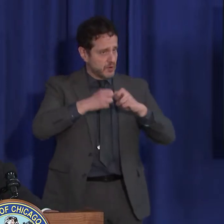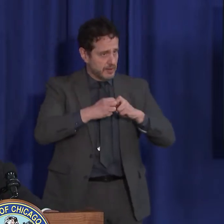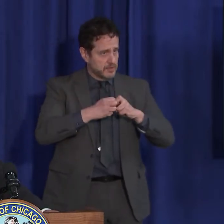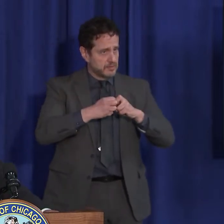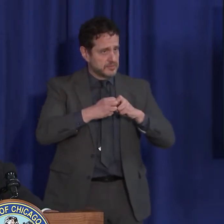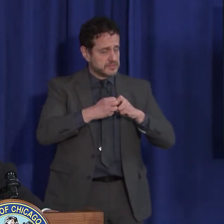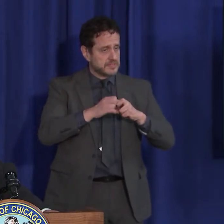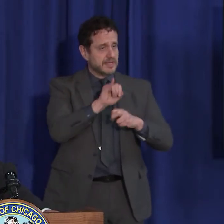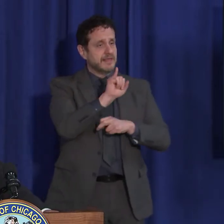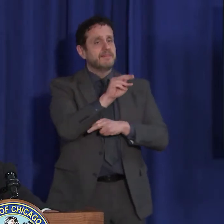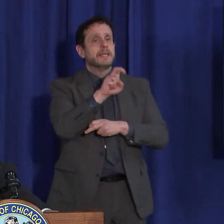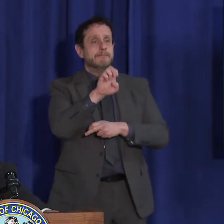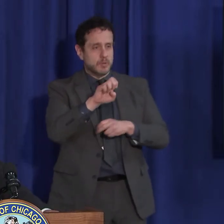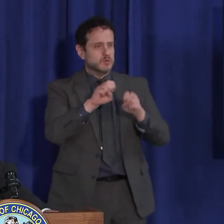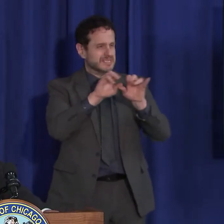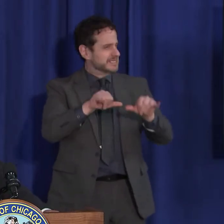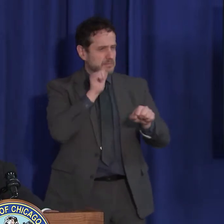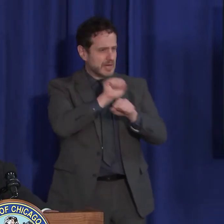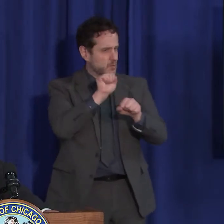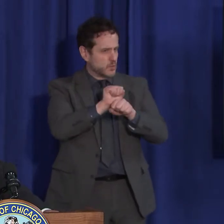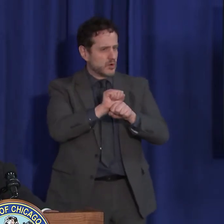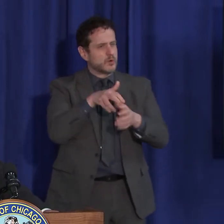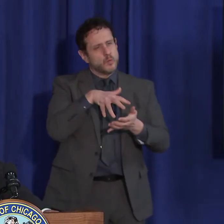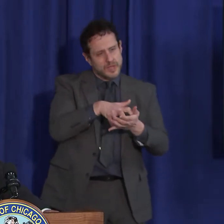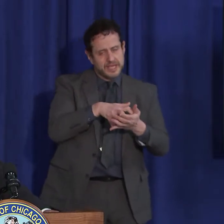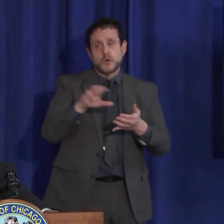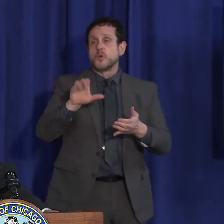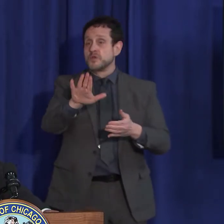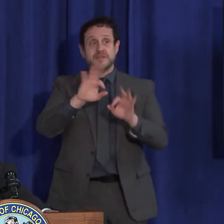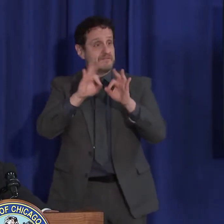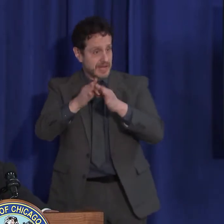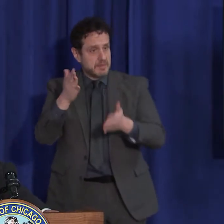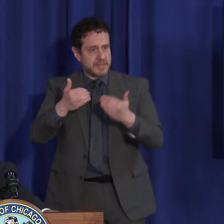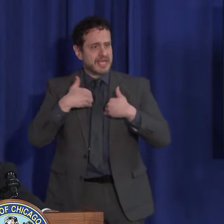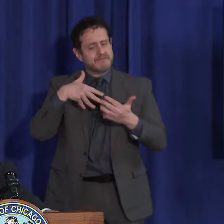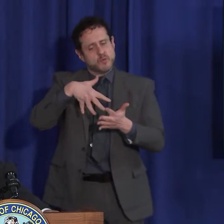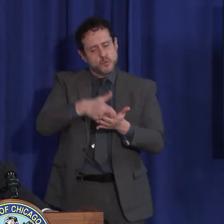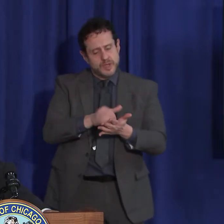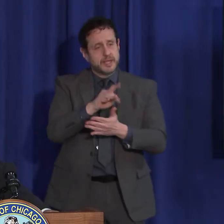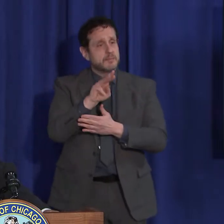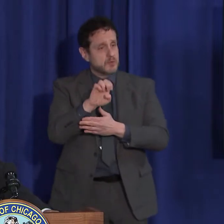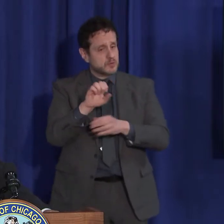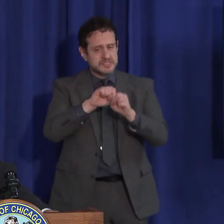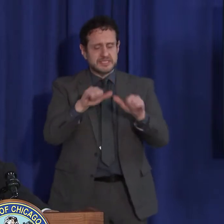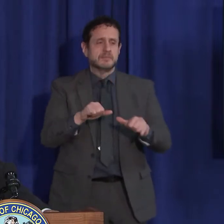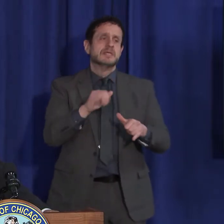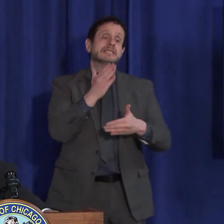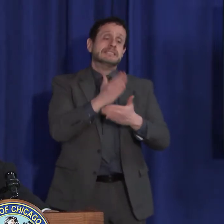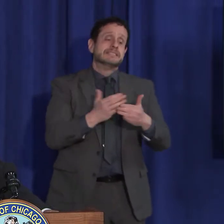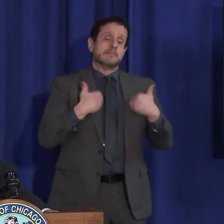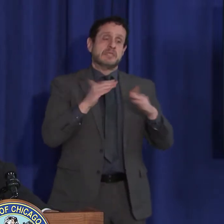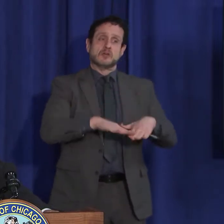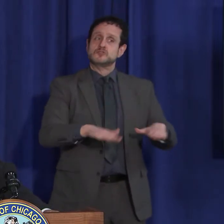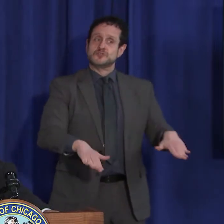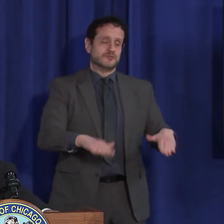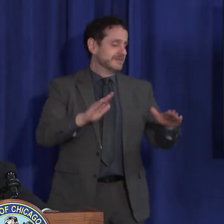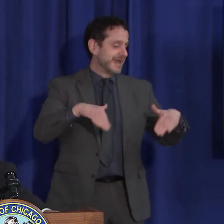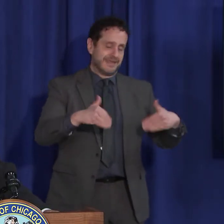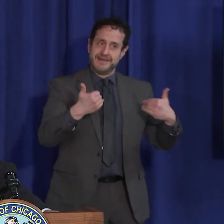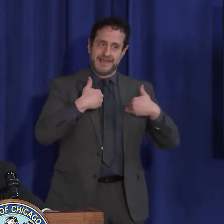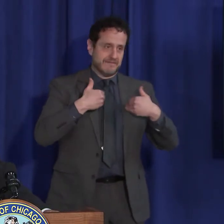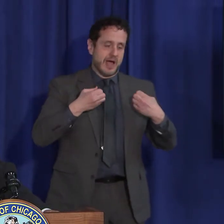have a family member that is. Others may be too young to get vaccinated, or some may just simply feel